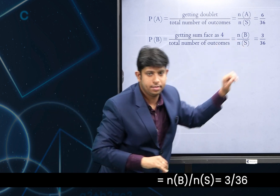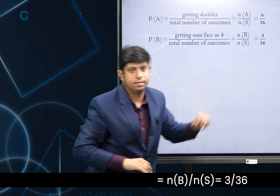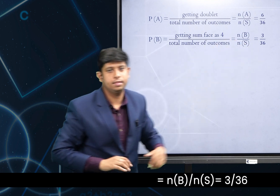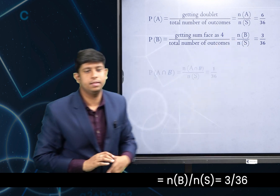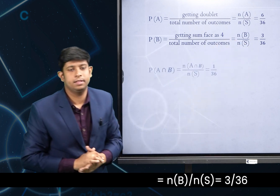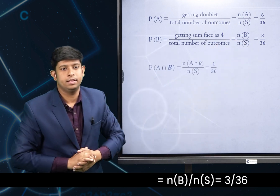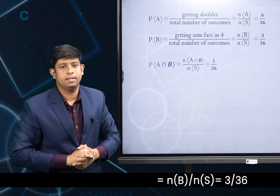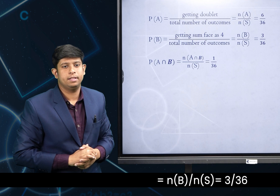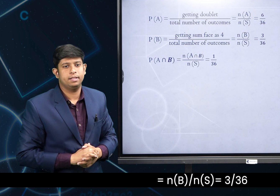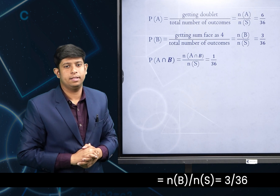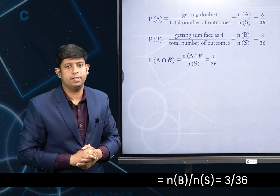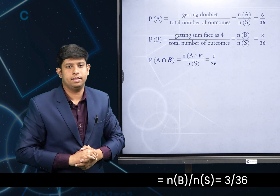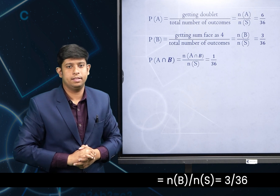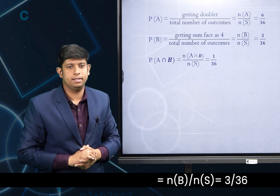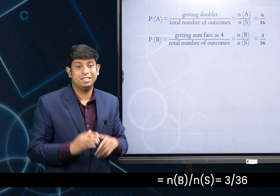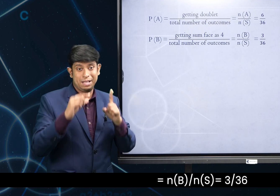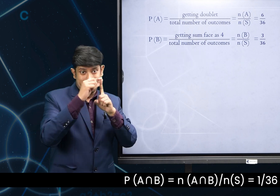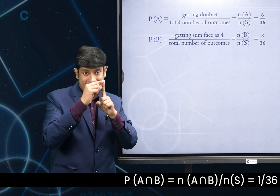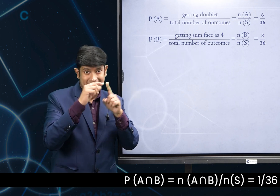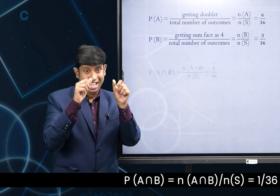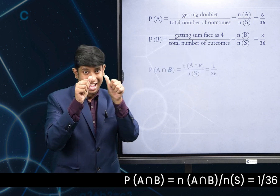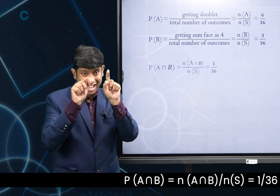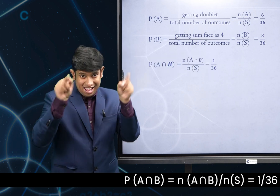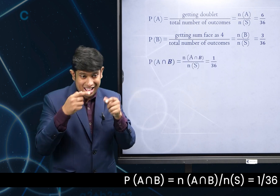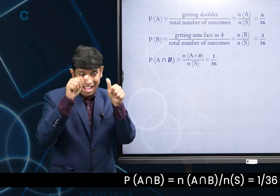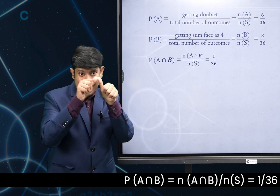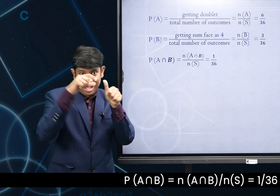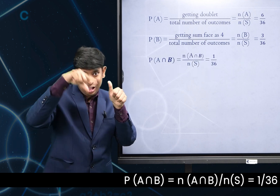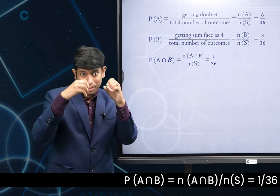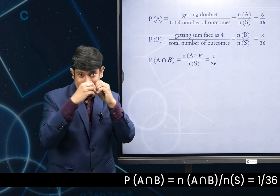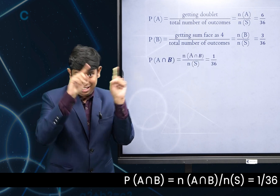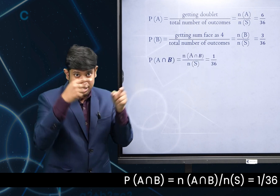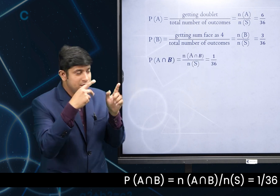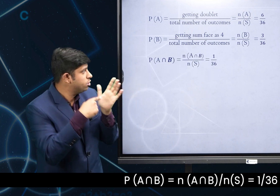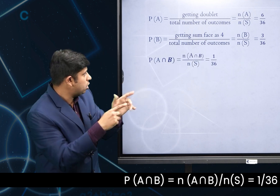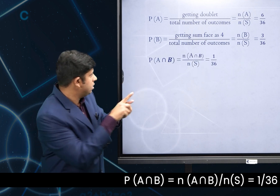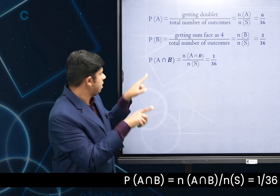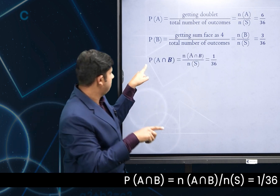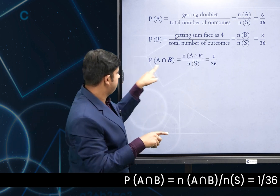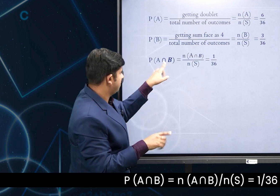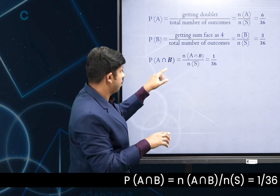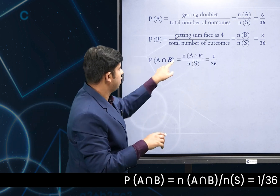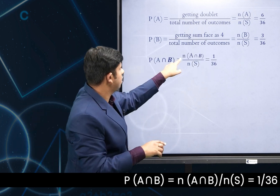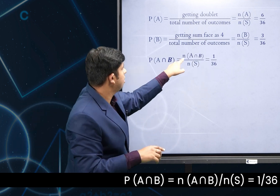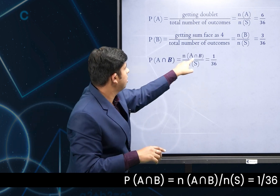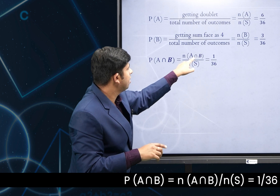of S, that is equal to 3 by 36. P of A intersection B is equal to N of A intersection B by N of